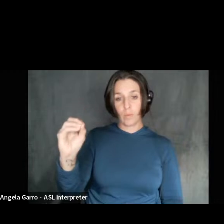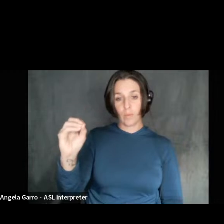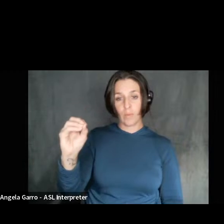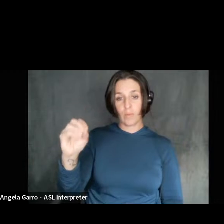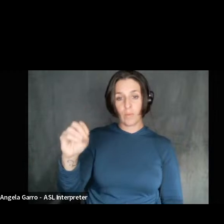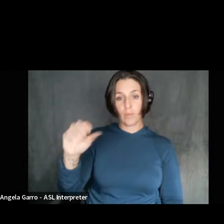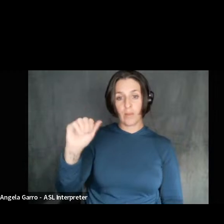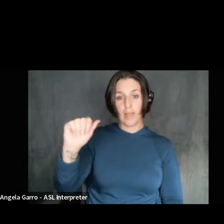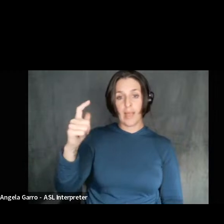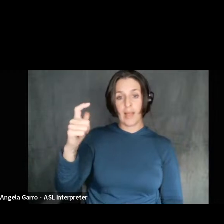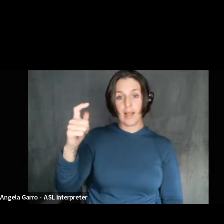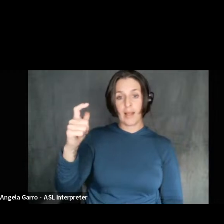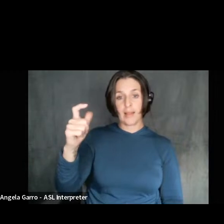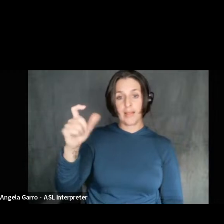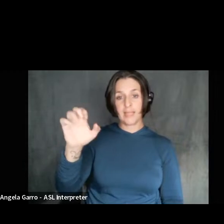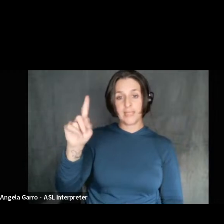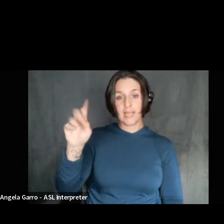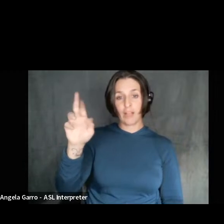Alexandra Gray,